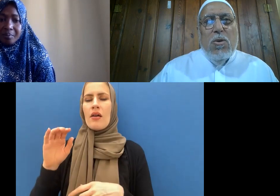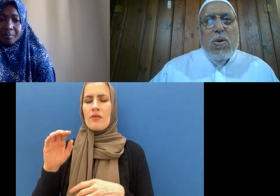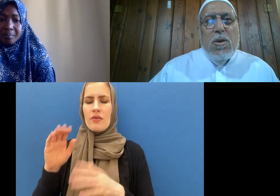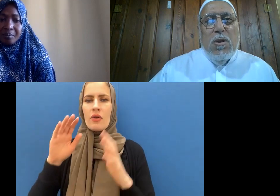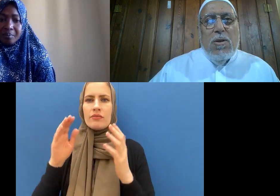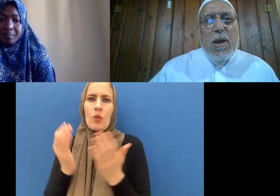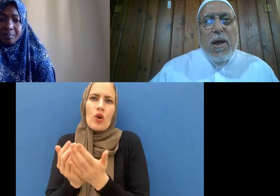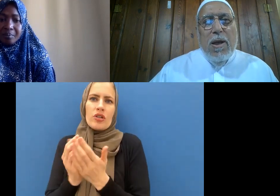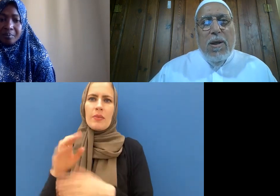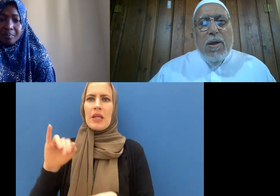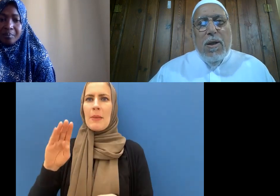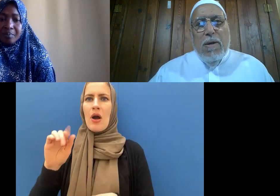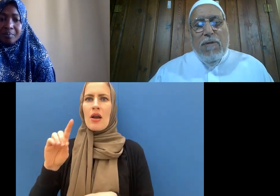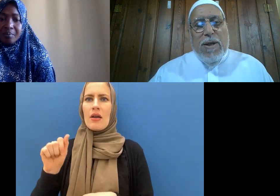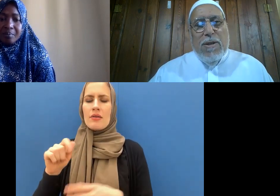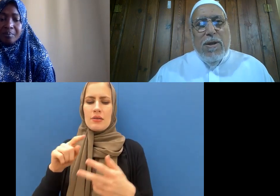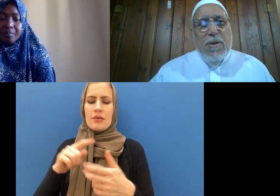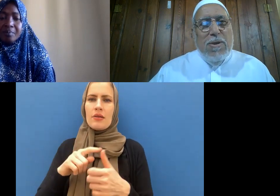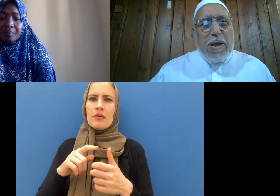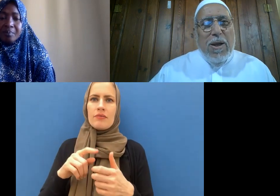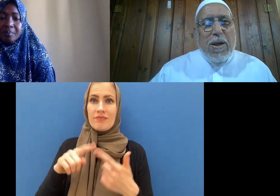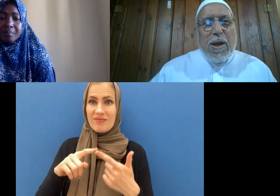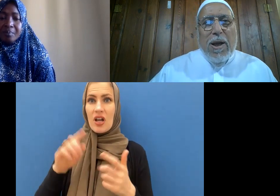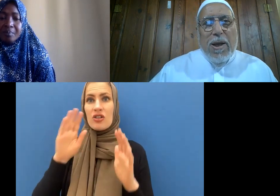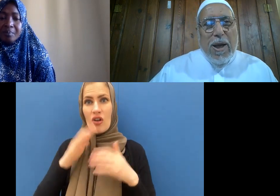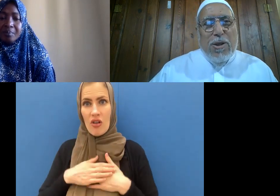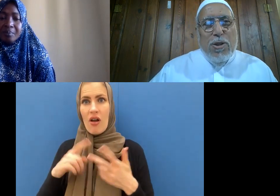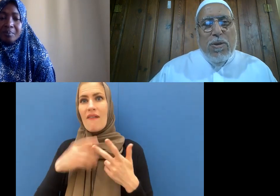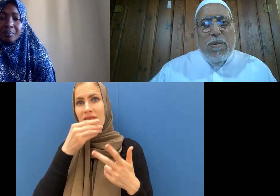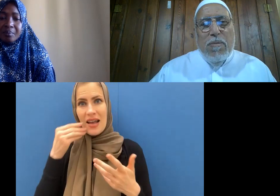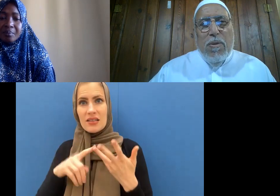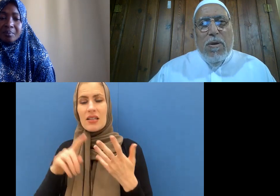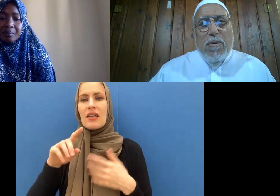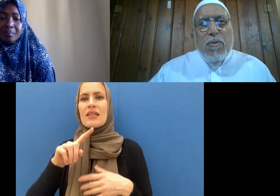next to salah, fasting, zakah, and